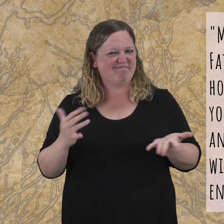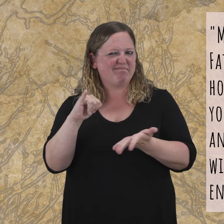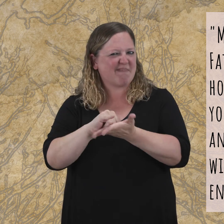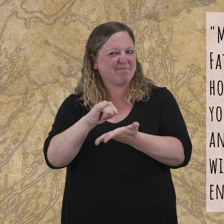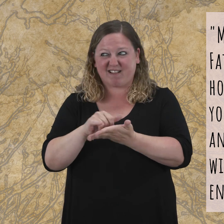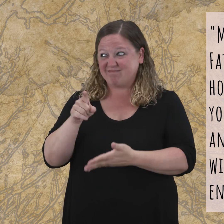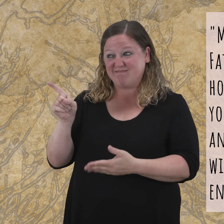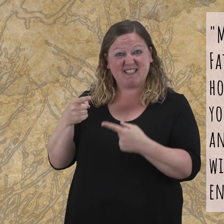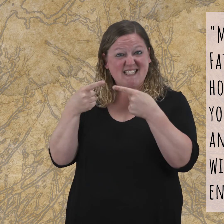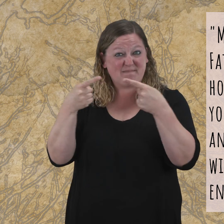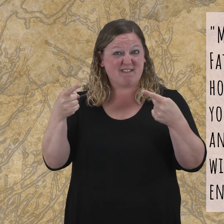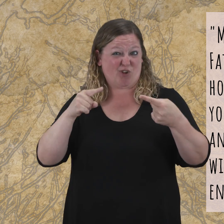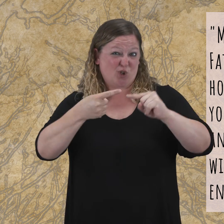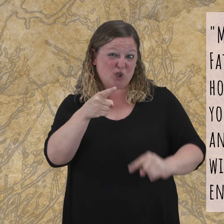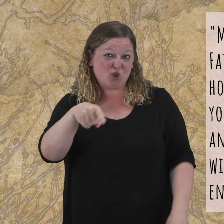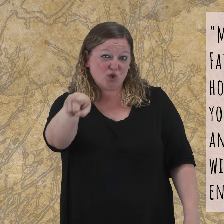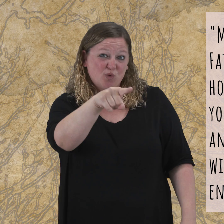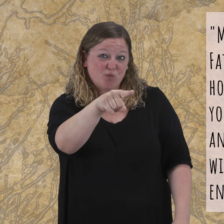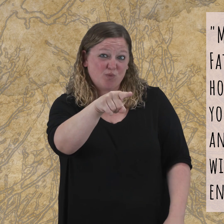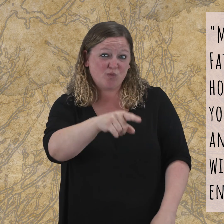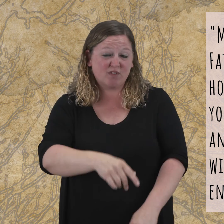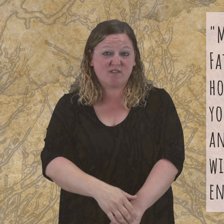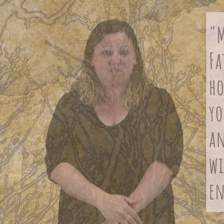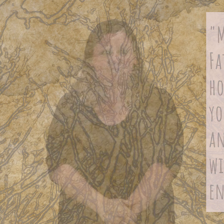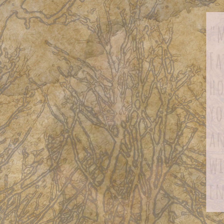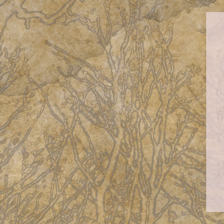will be impossible for your enemies to injure you?